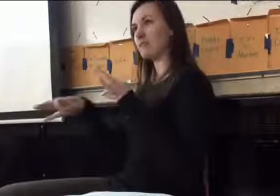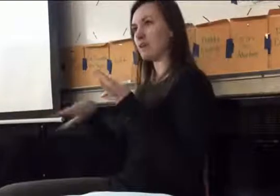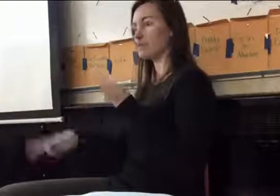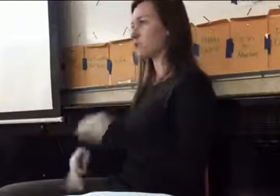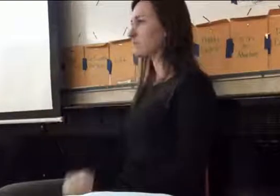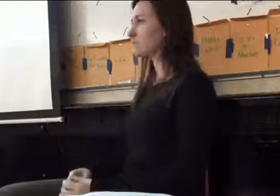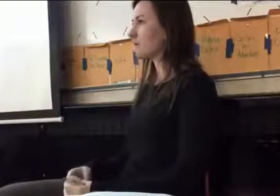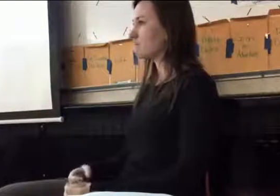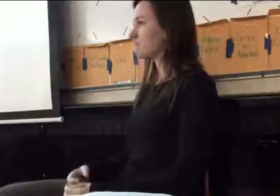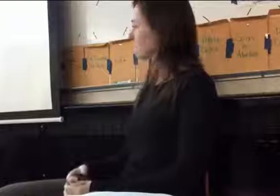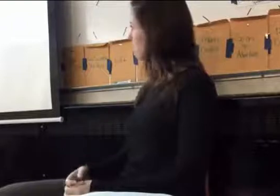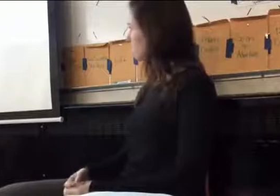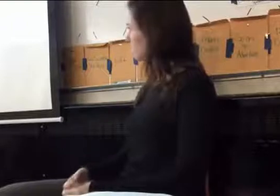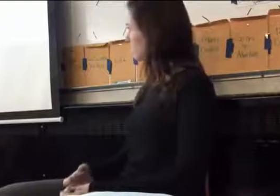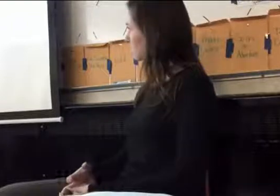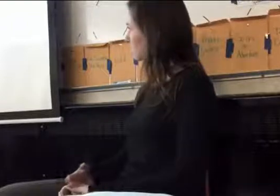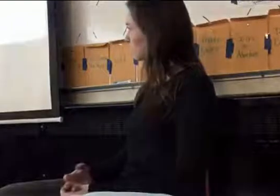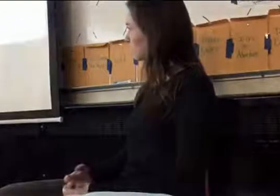know.